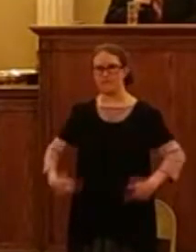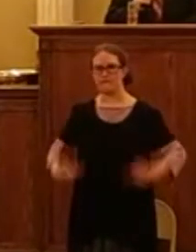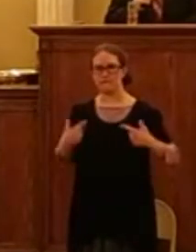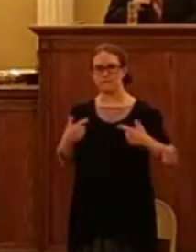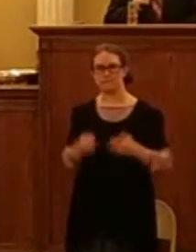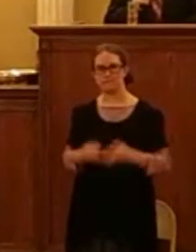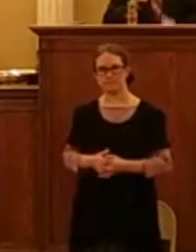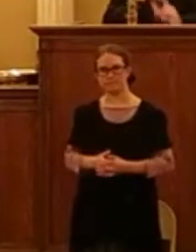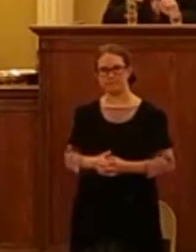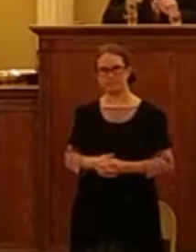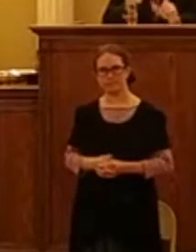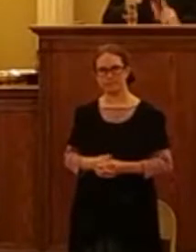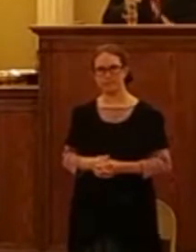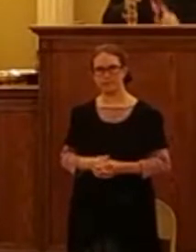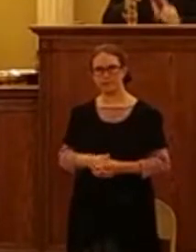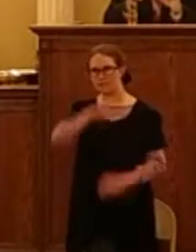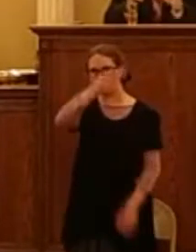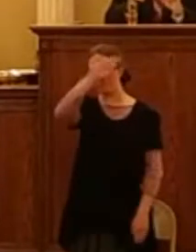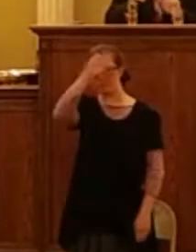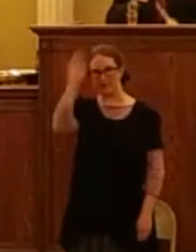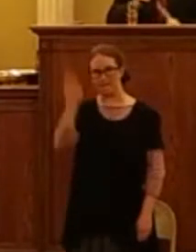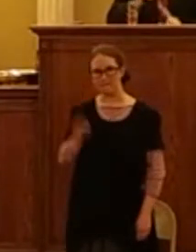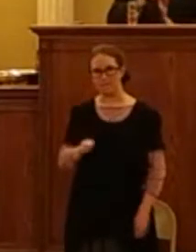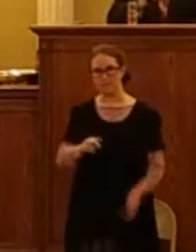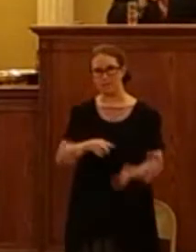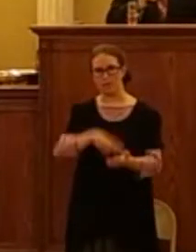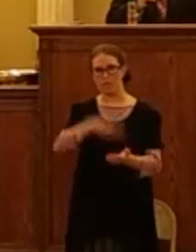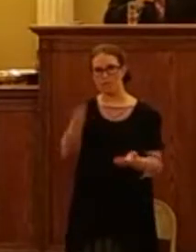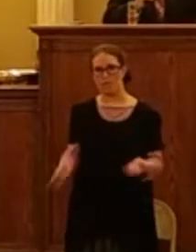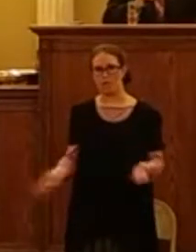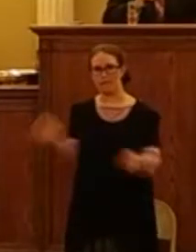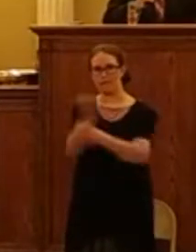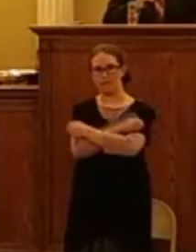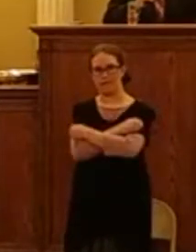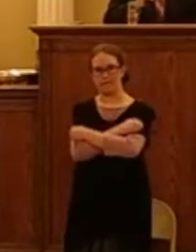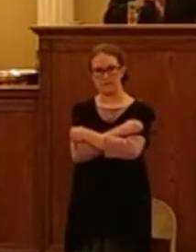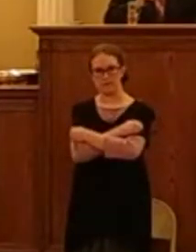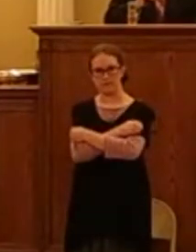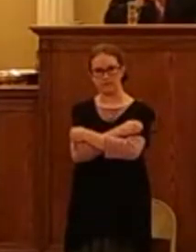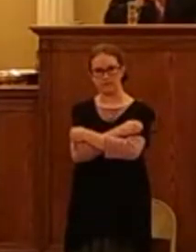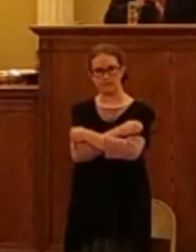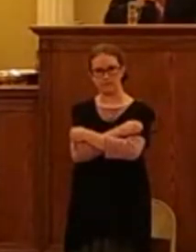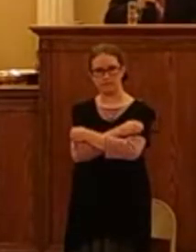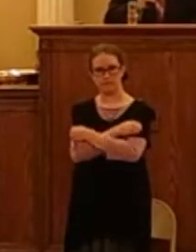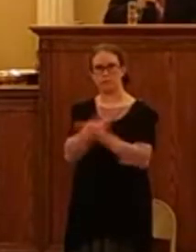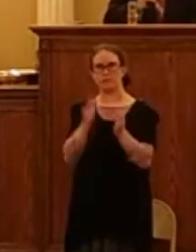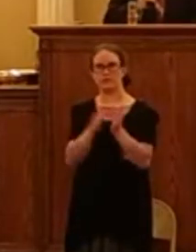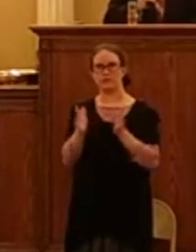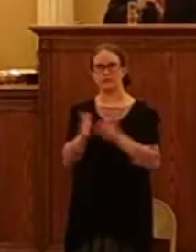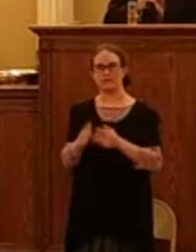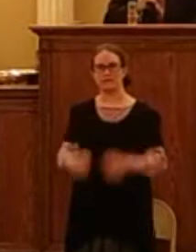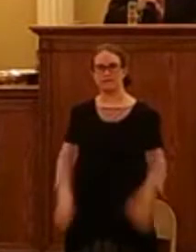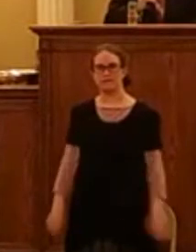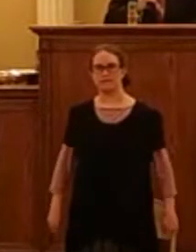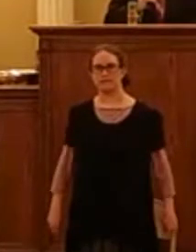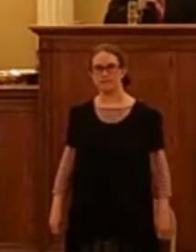Yes. If you never fall in love, oh, Jesus. With Jesus,